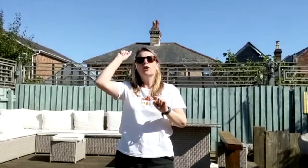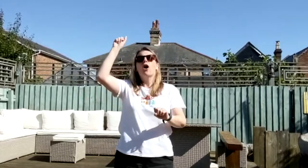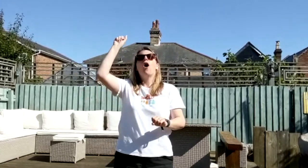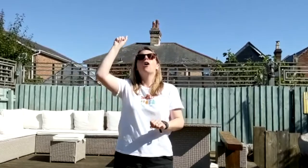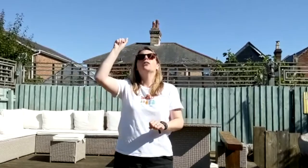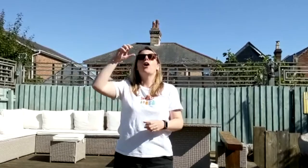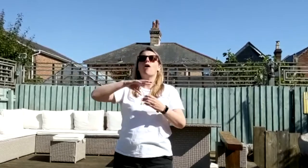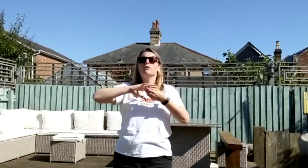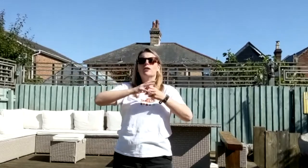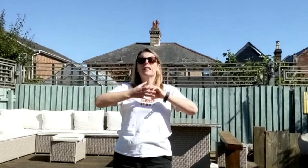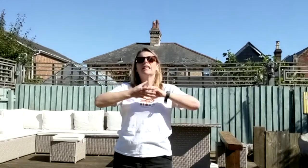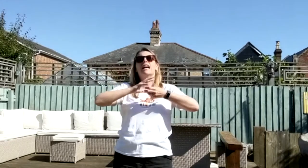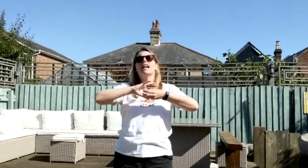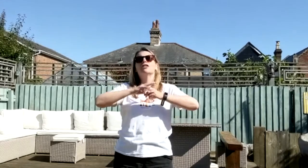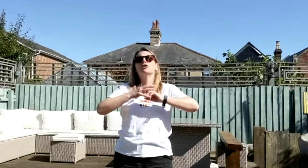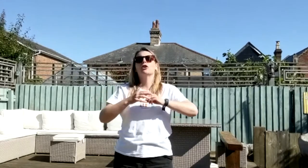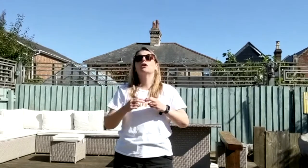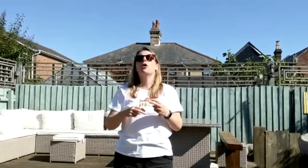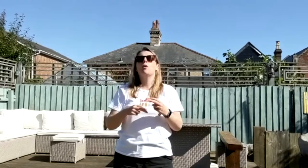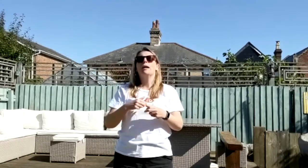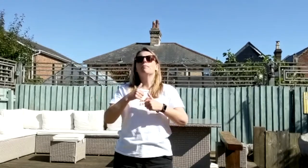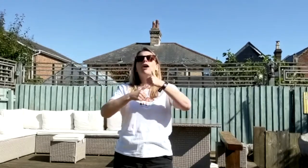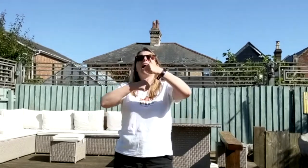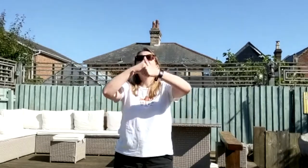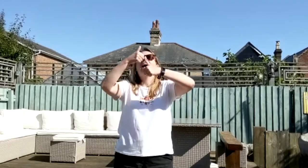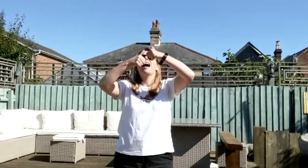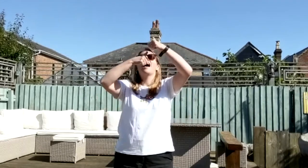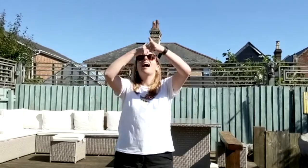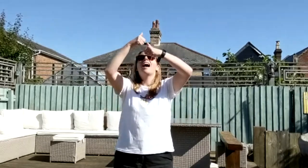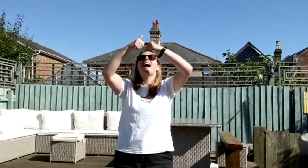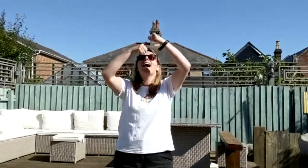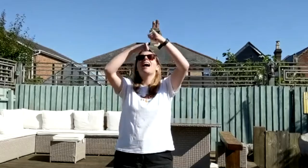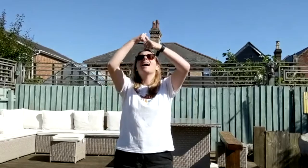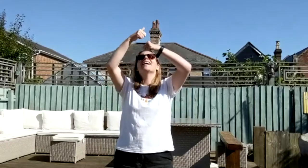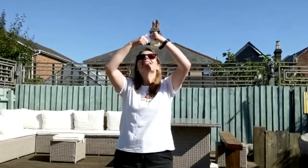God of creation, we pray.